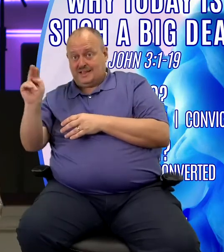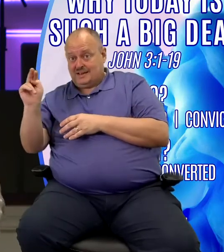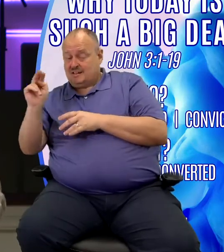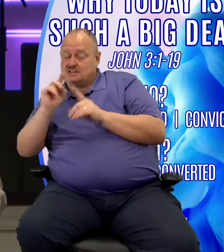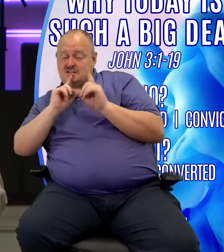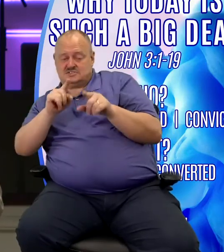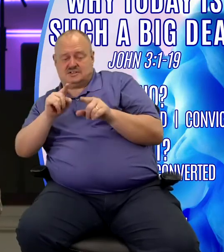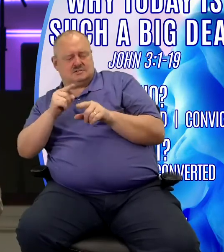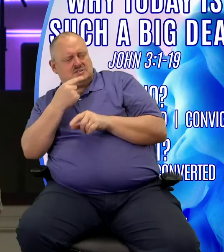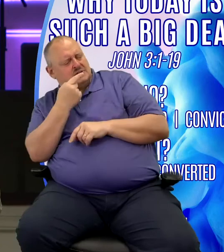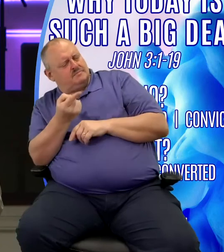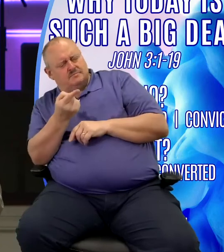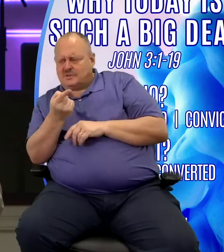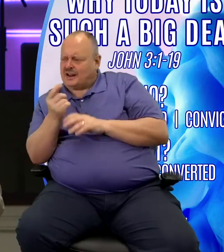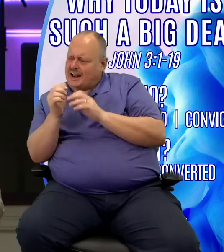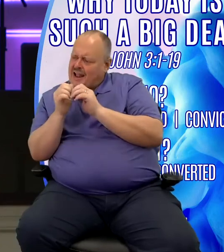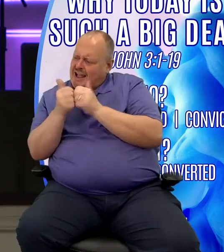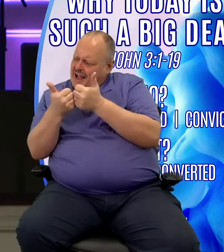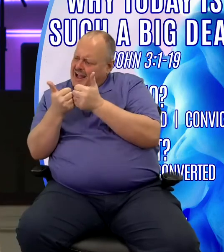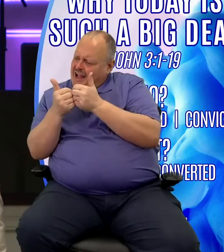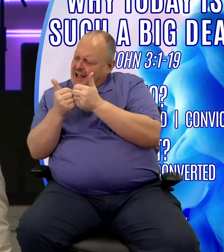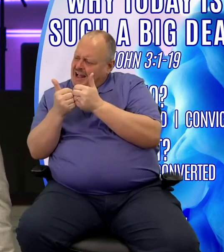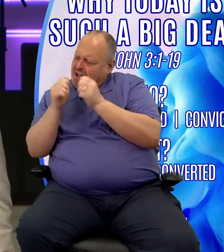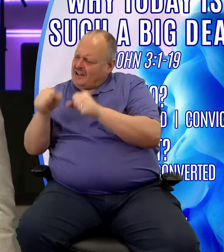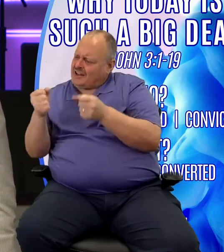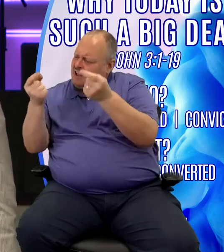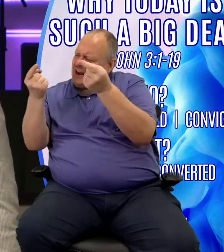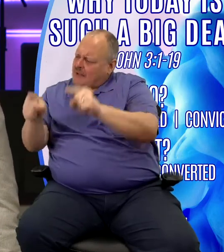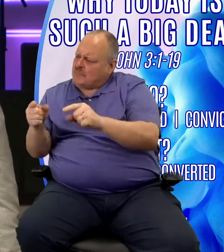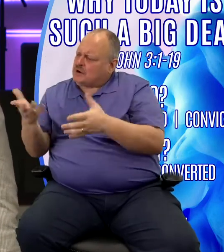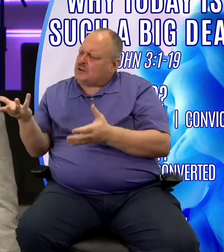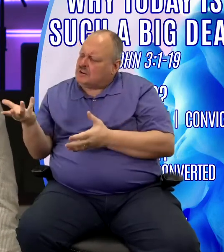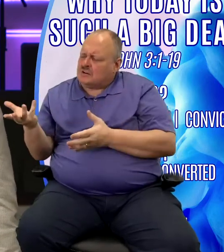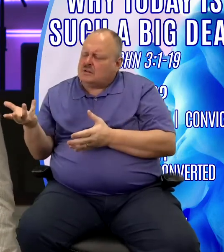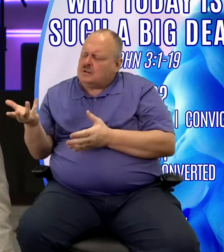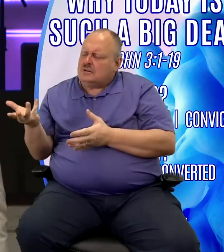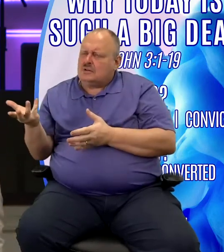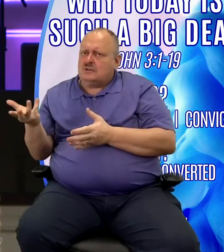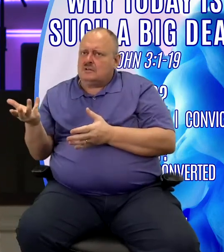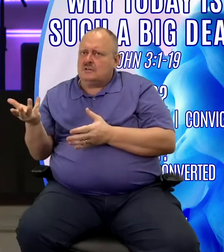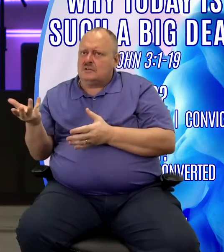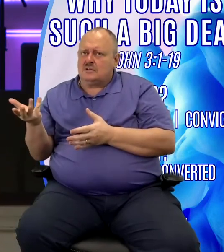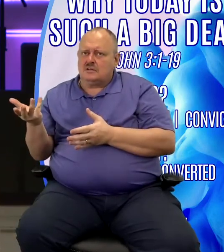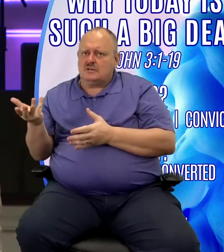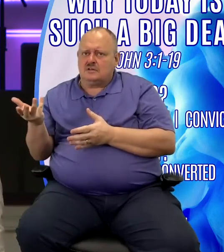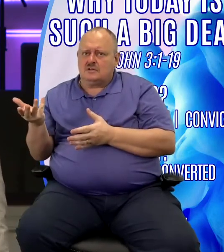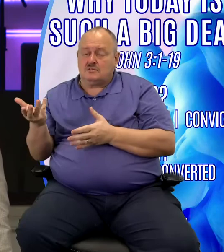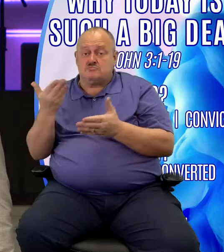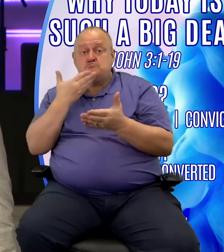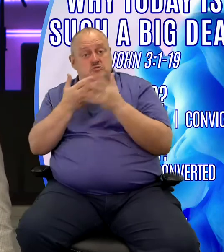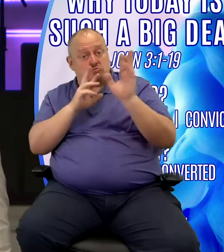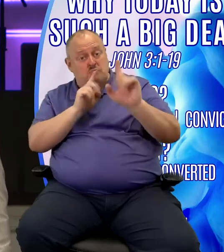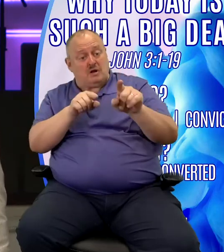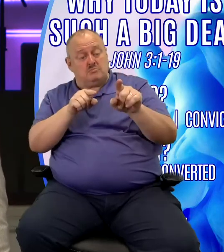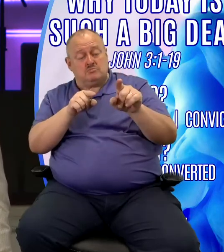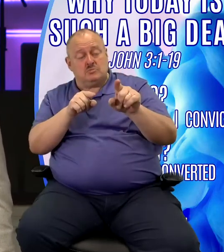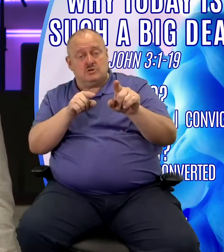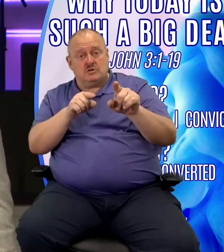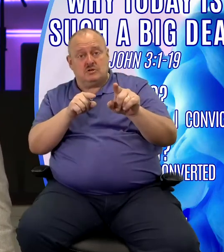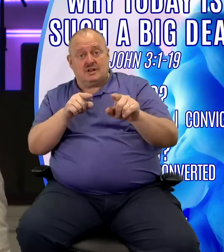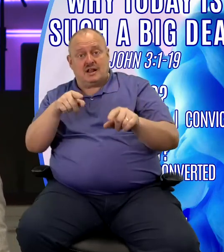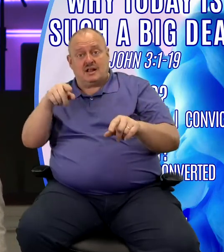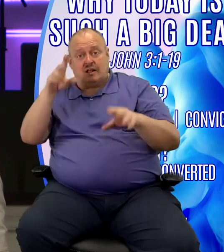and said unto him, how can these things be? Now that's a phenomenal response. Here's a